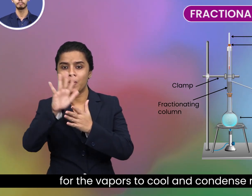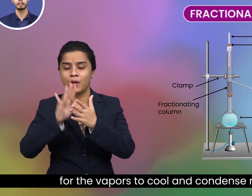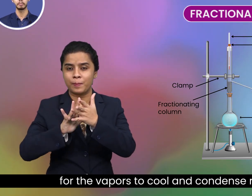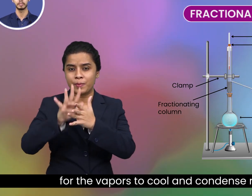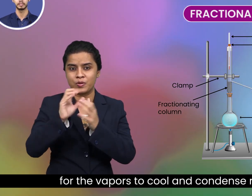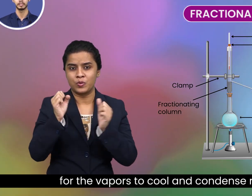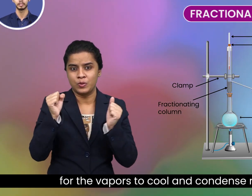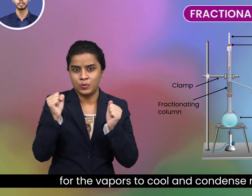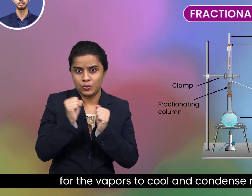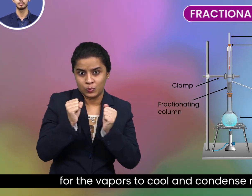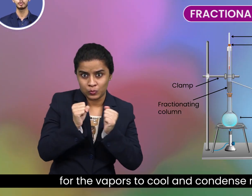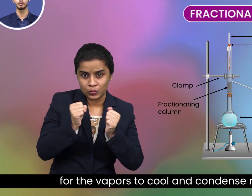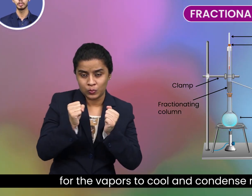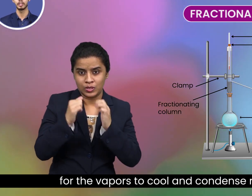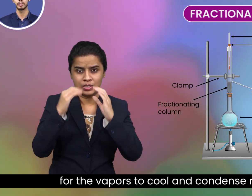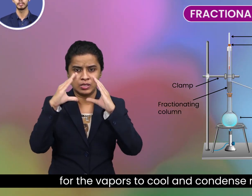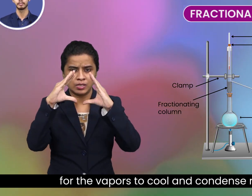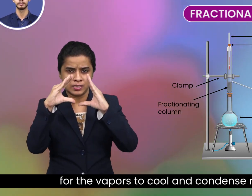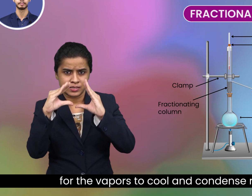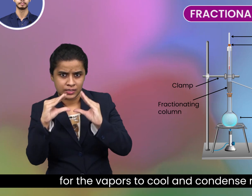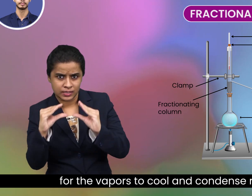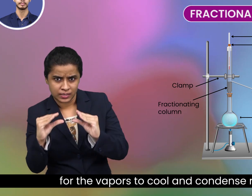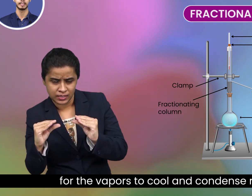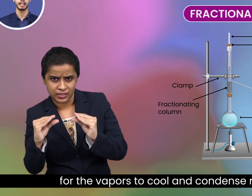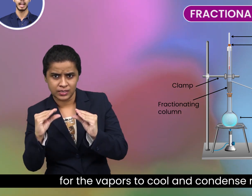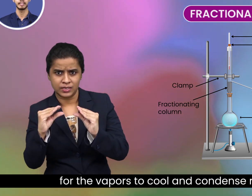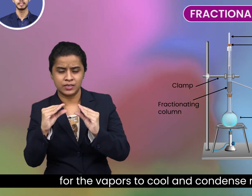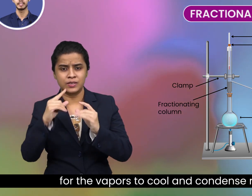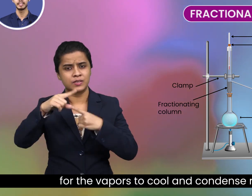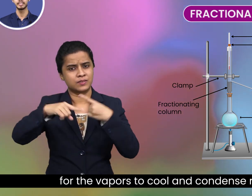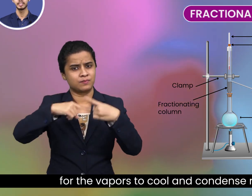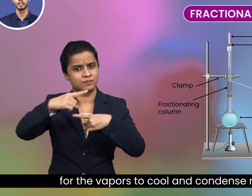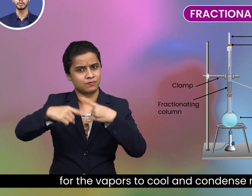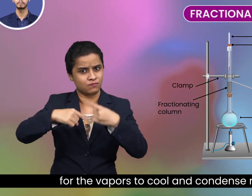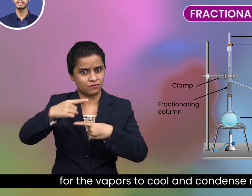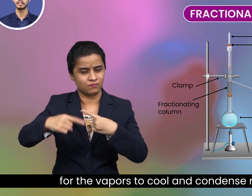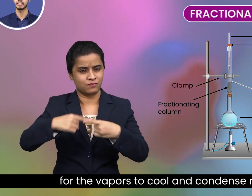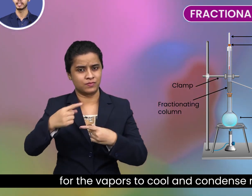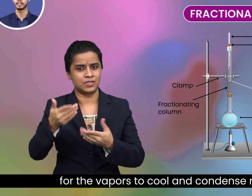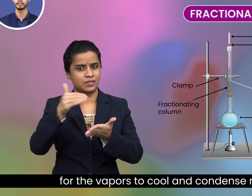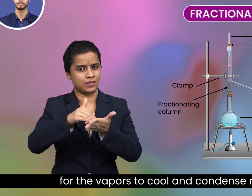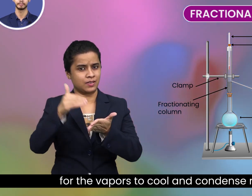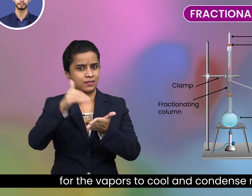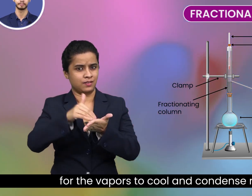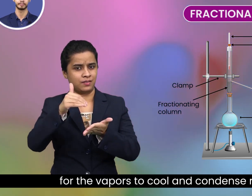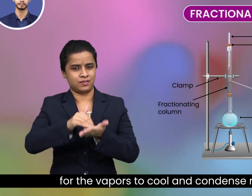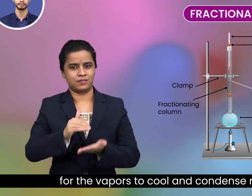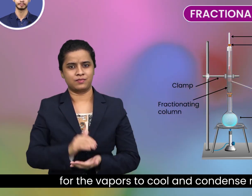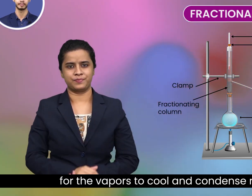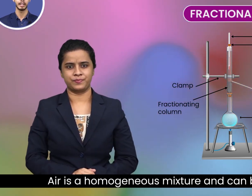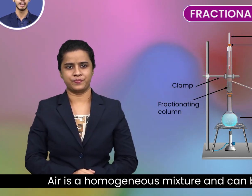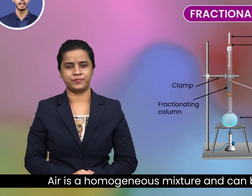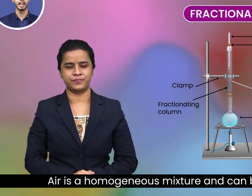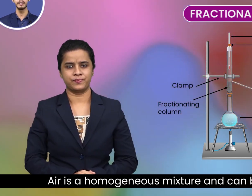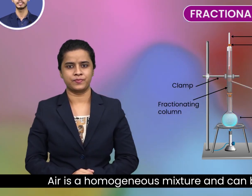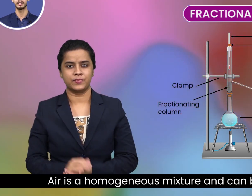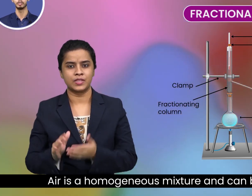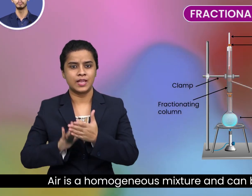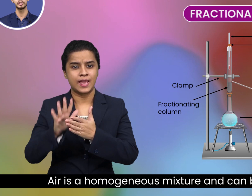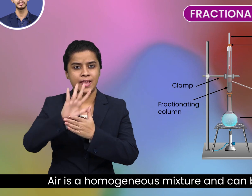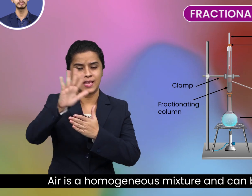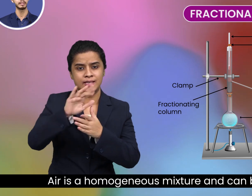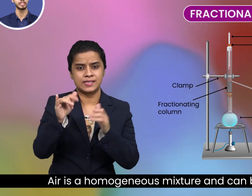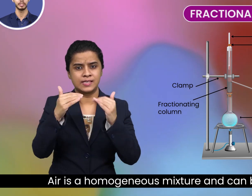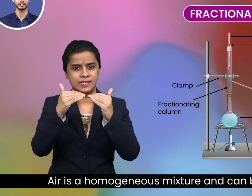for the vapors to cool and condense repeatedly. Air is